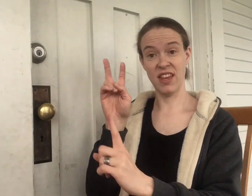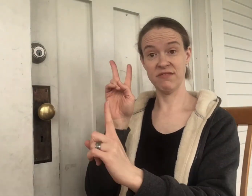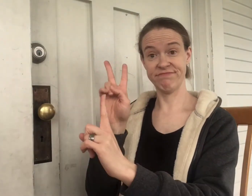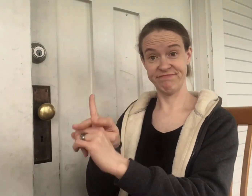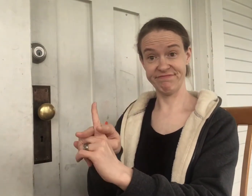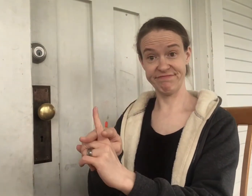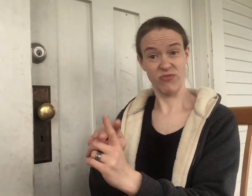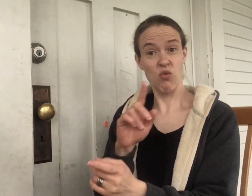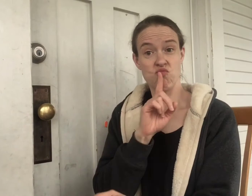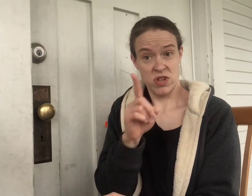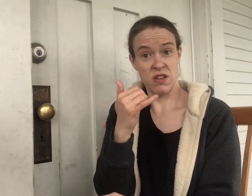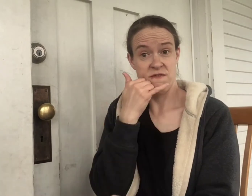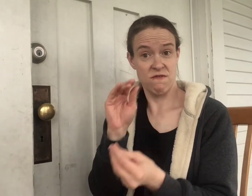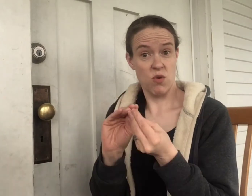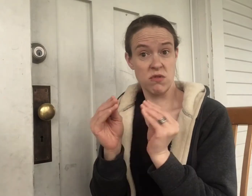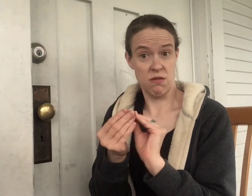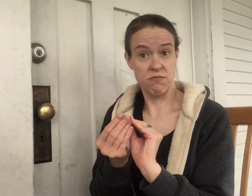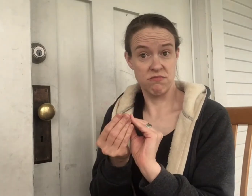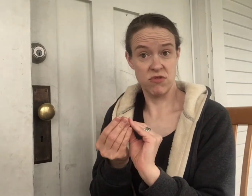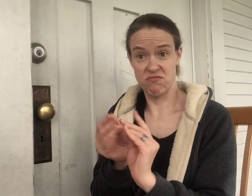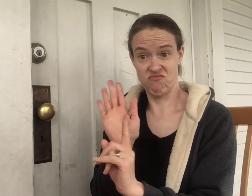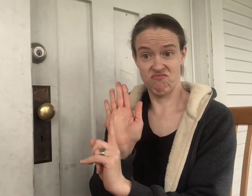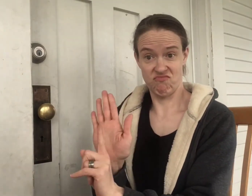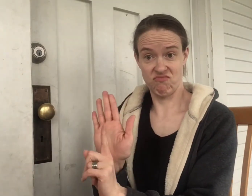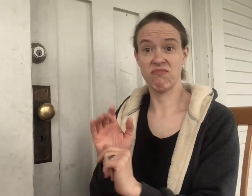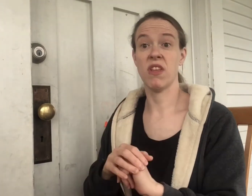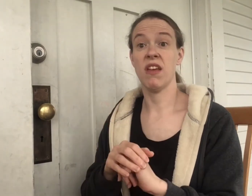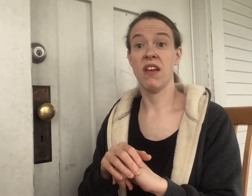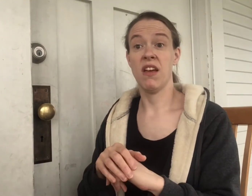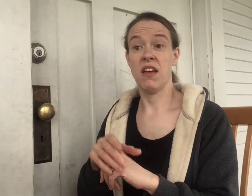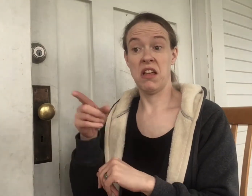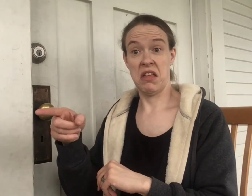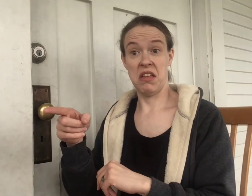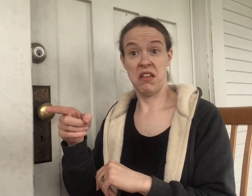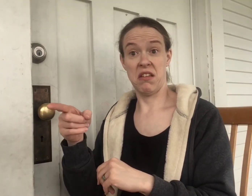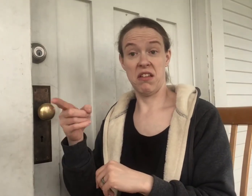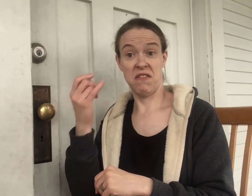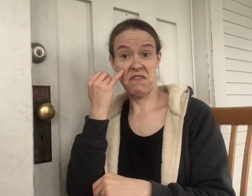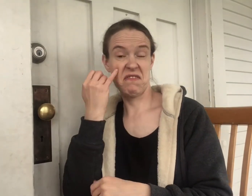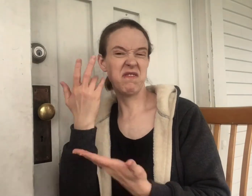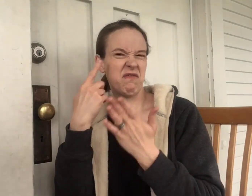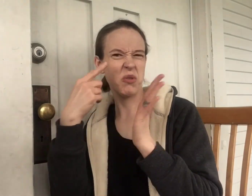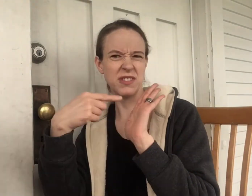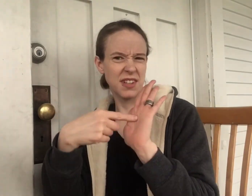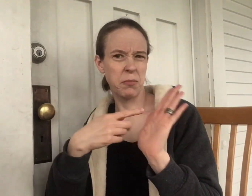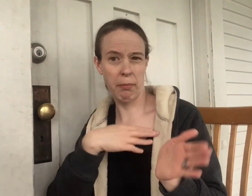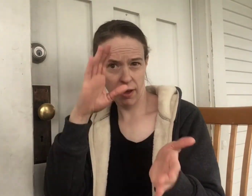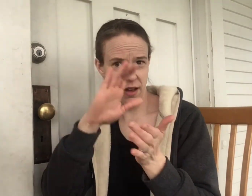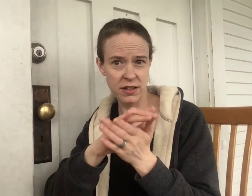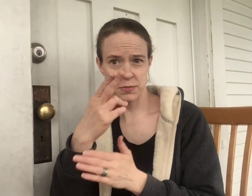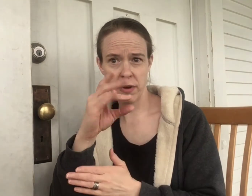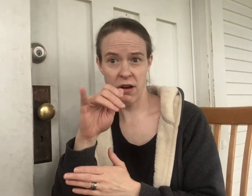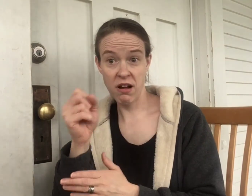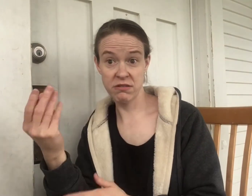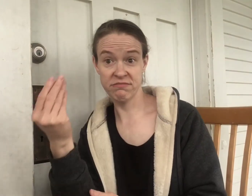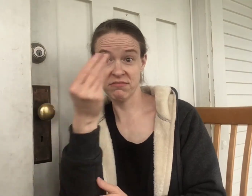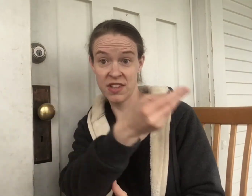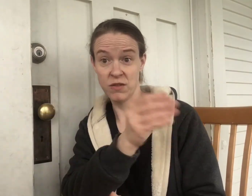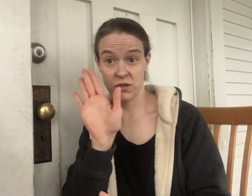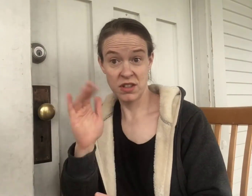because they are assigned a real phone number with the video phone. And say, for example, my husband Hollis would